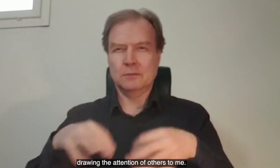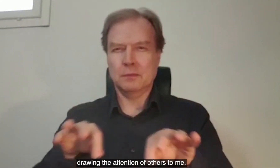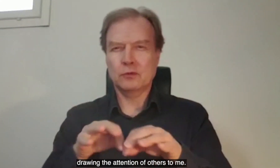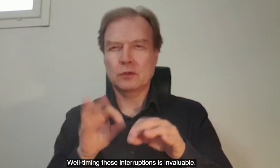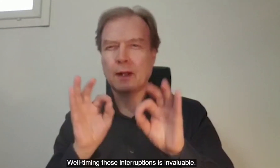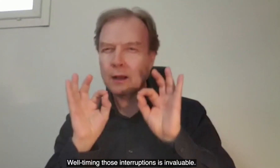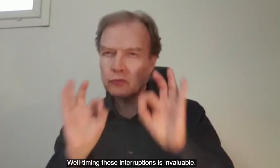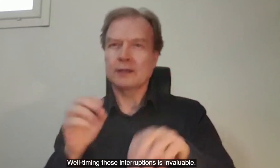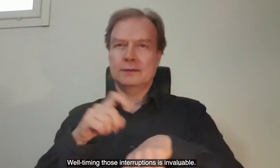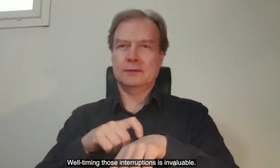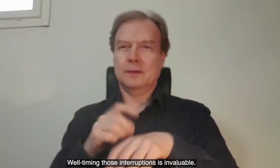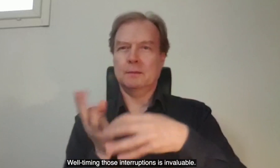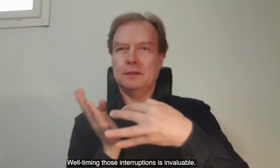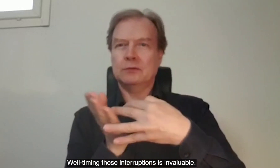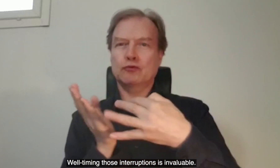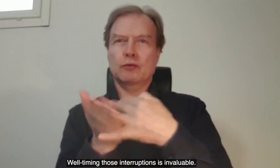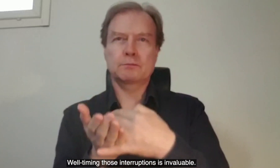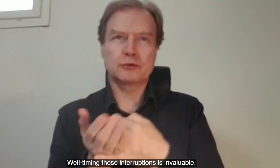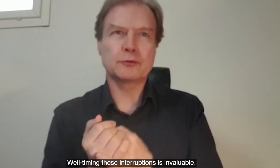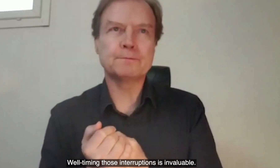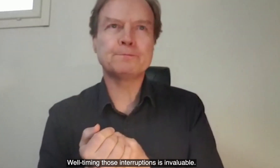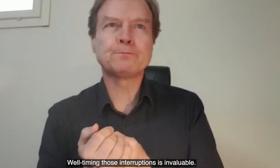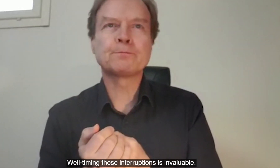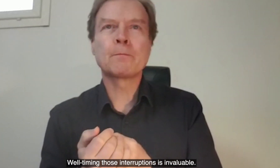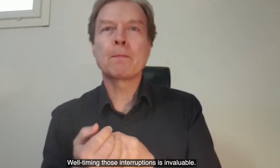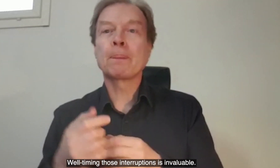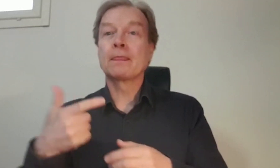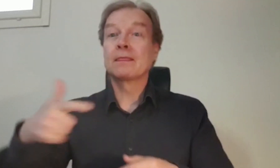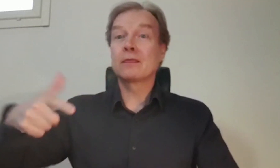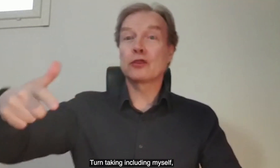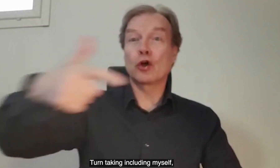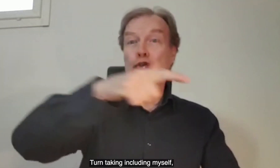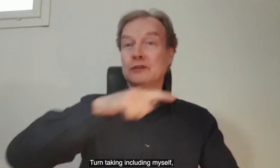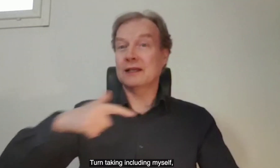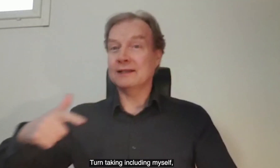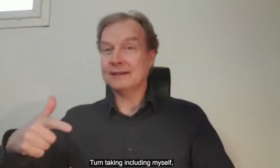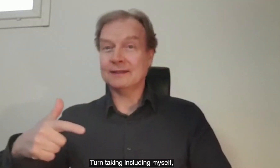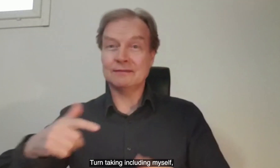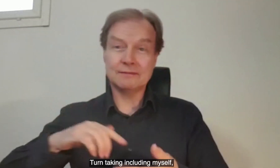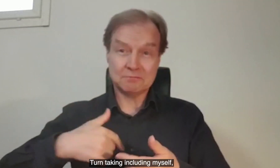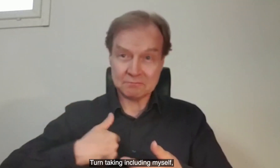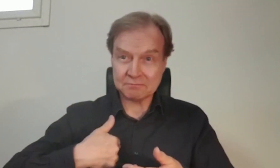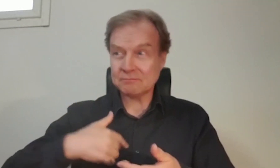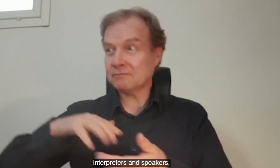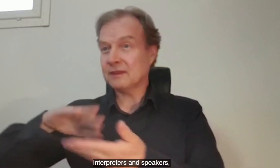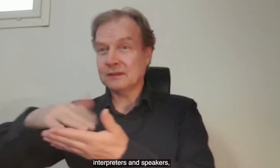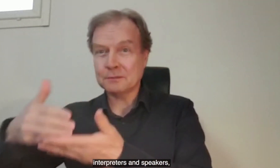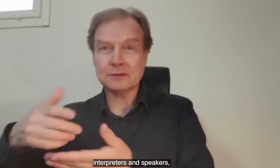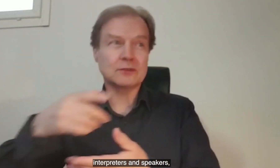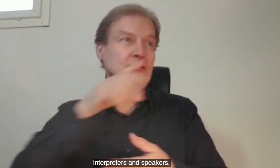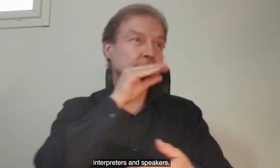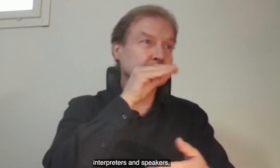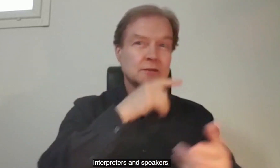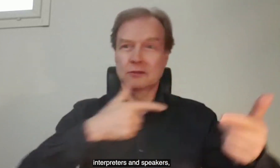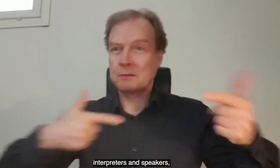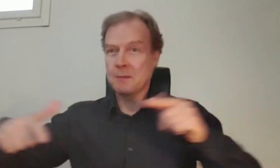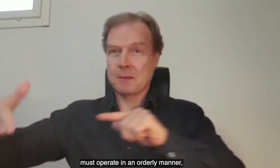seamlessly input my intervention into the general conversation, drawing the attention of others to me. Well timing those interruptions